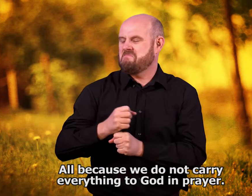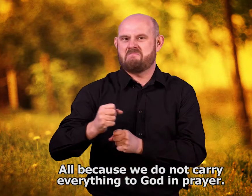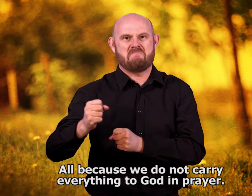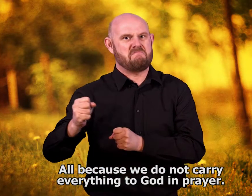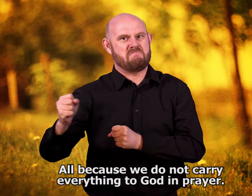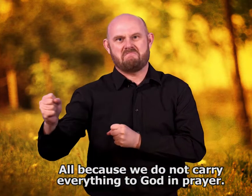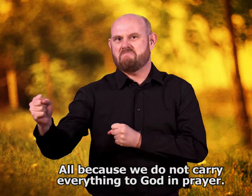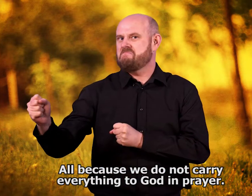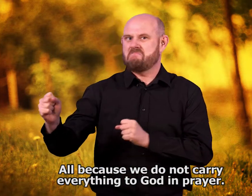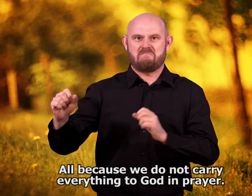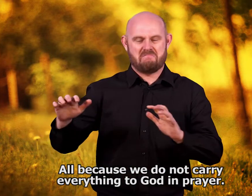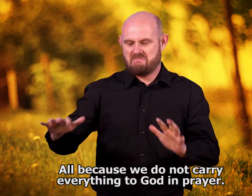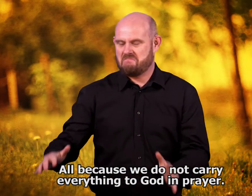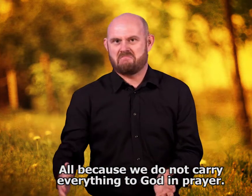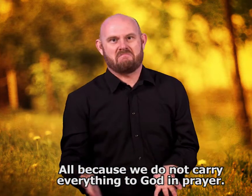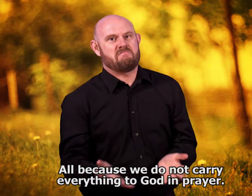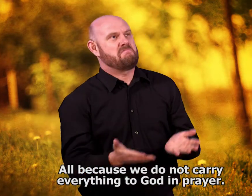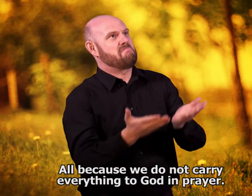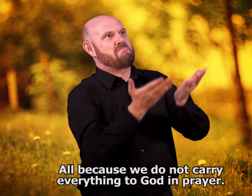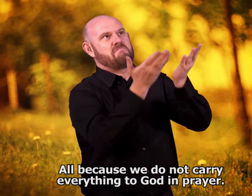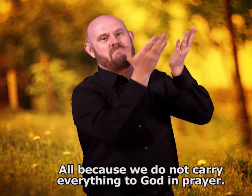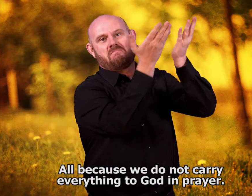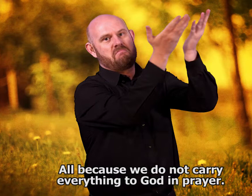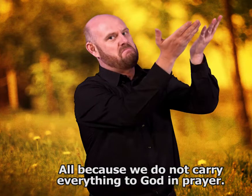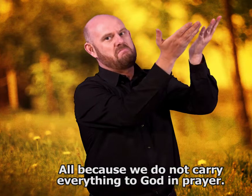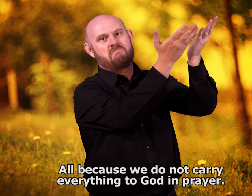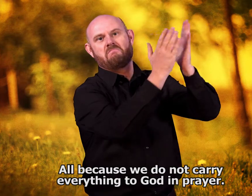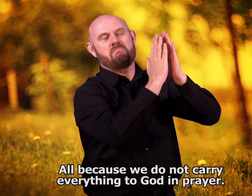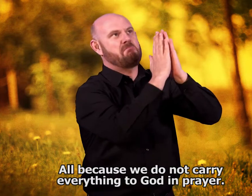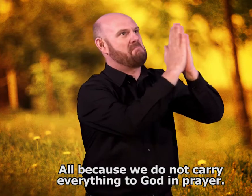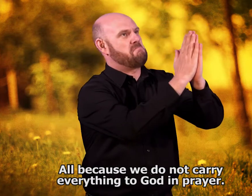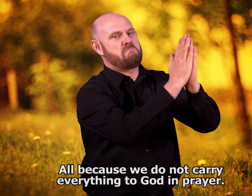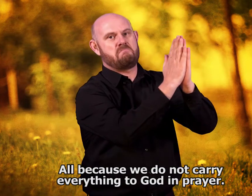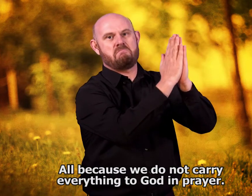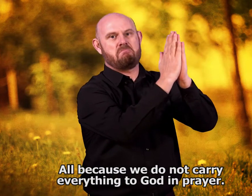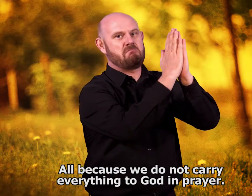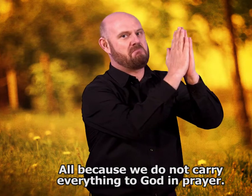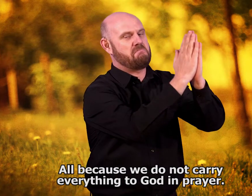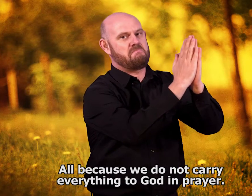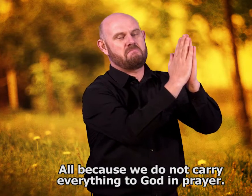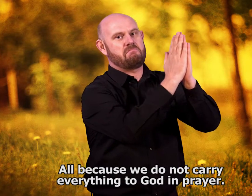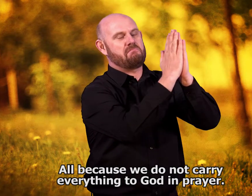everything to God in prayer.